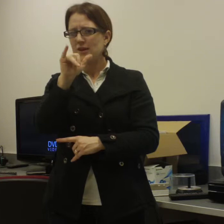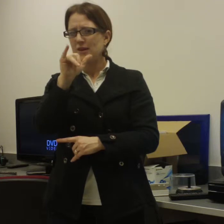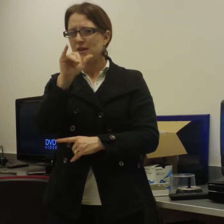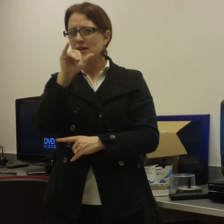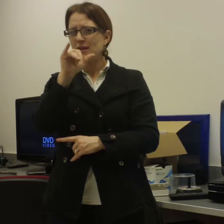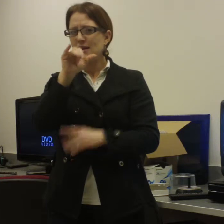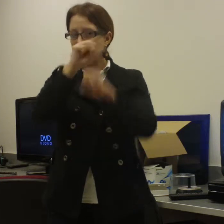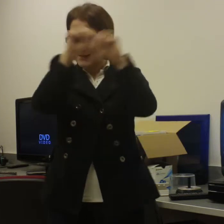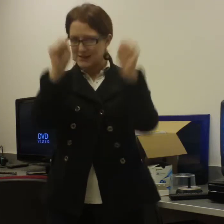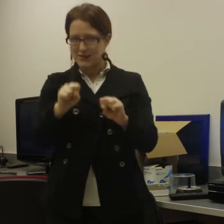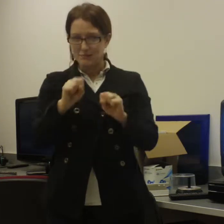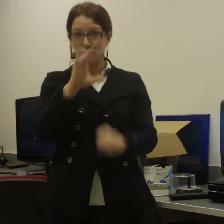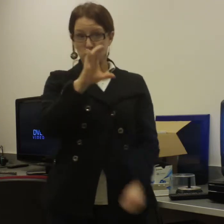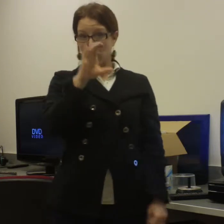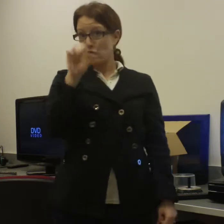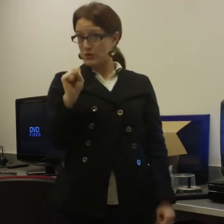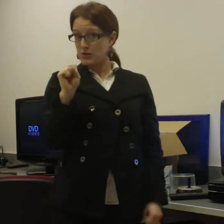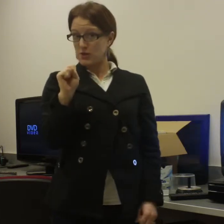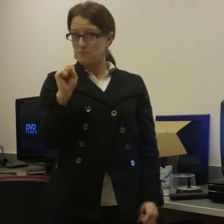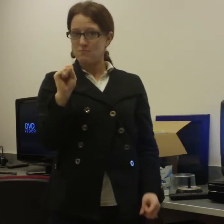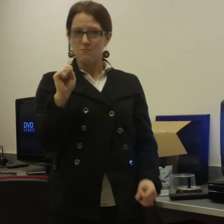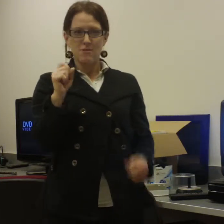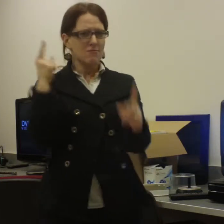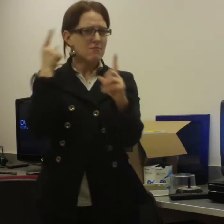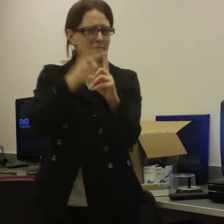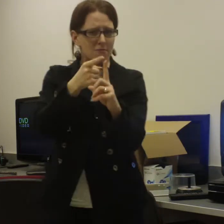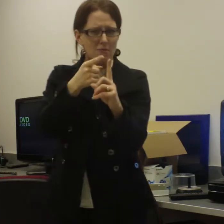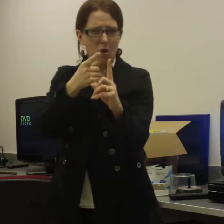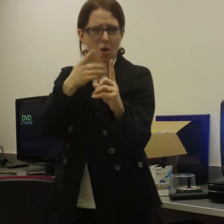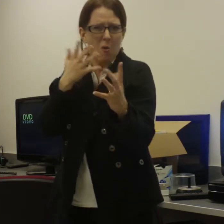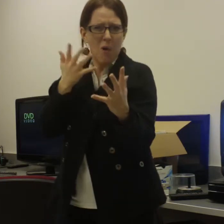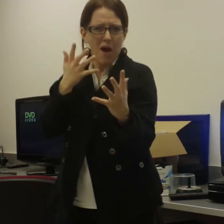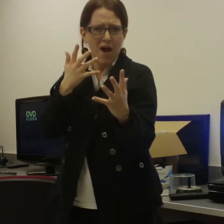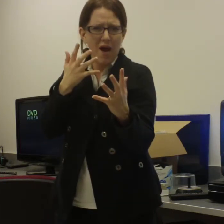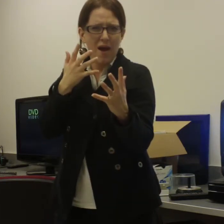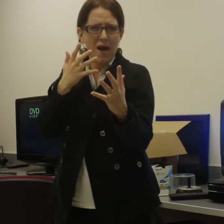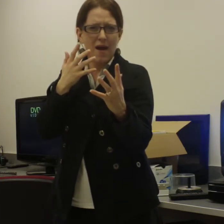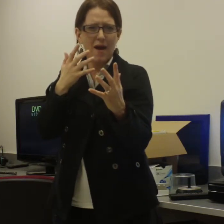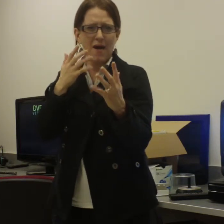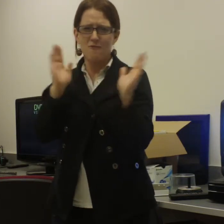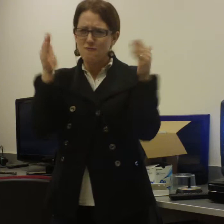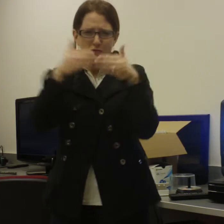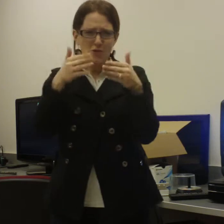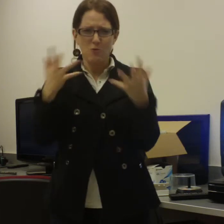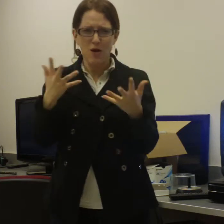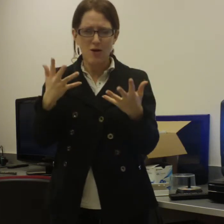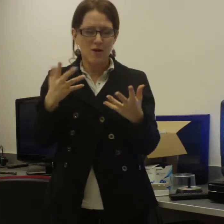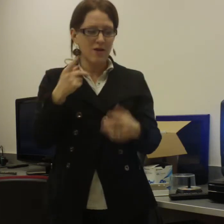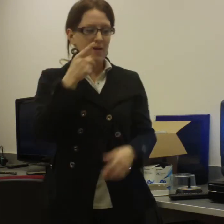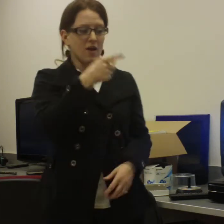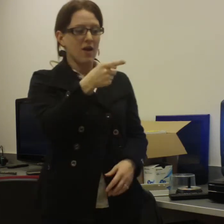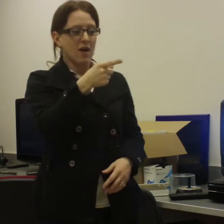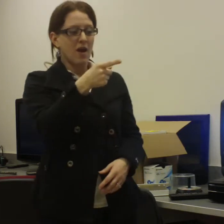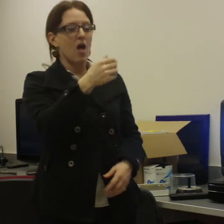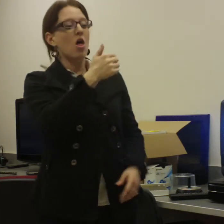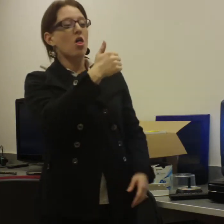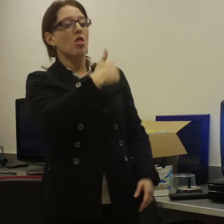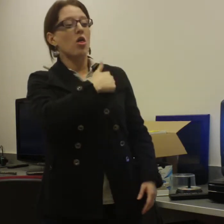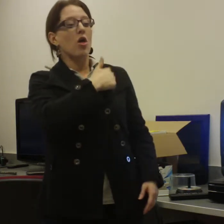All right, Kelly? Okay, it's the heart. All right, and the heart is what kind of organ? Okay, it's